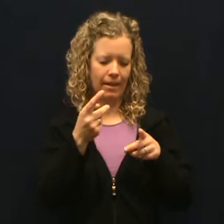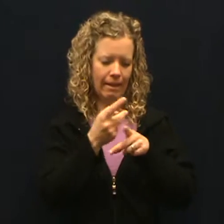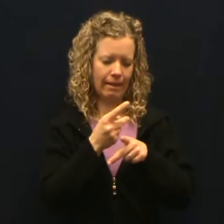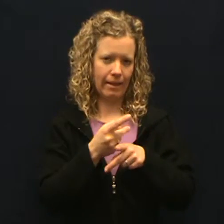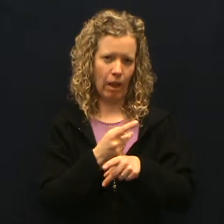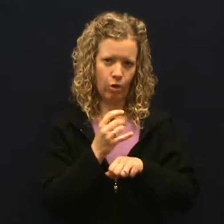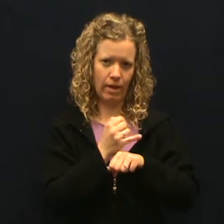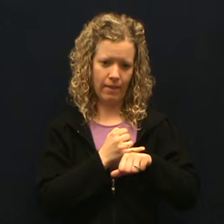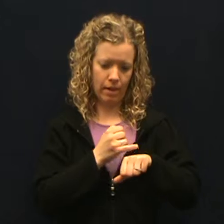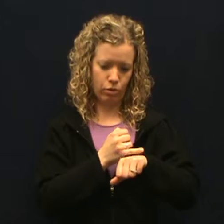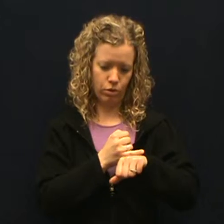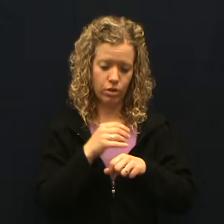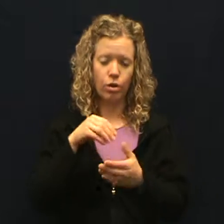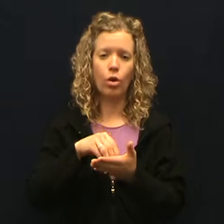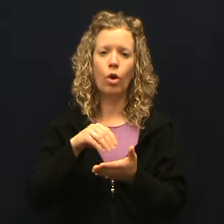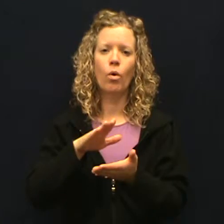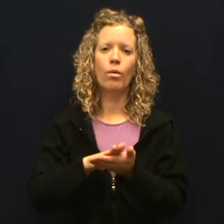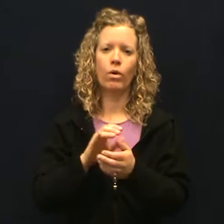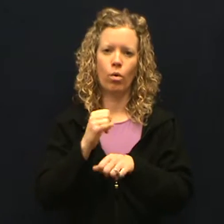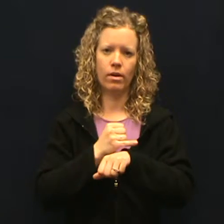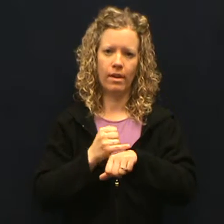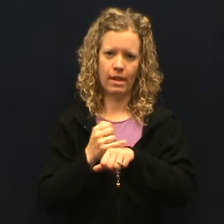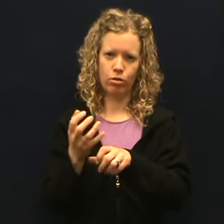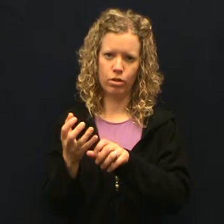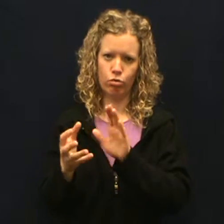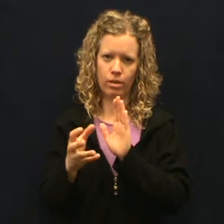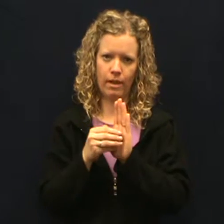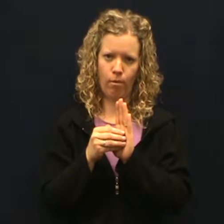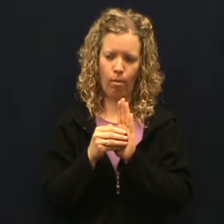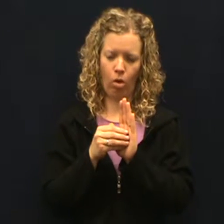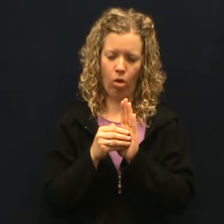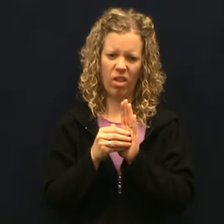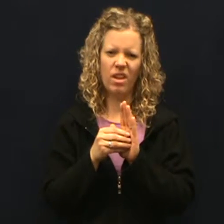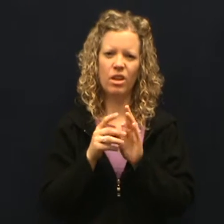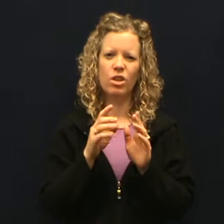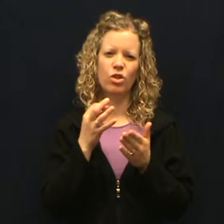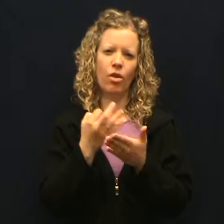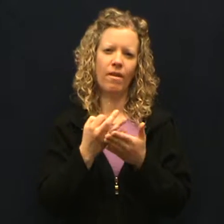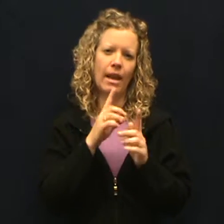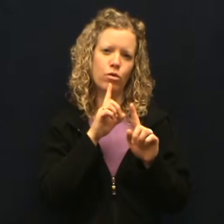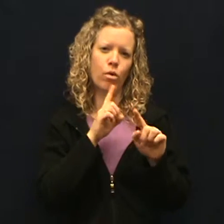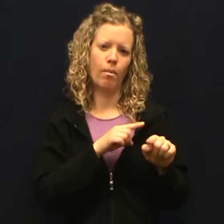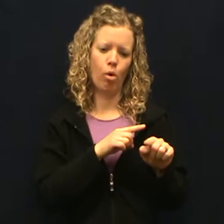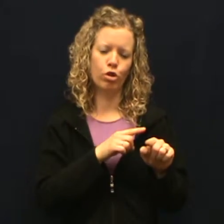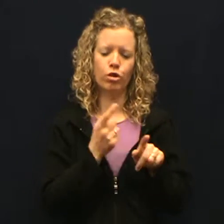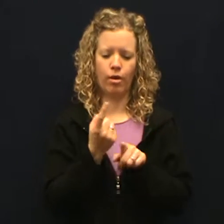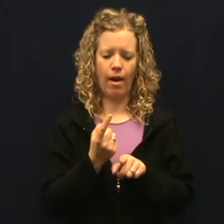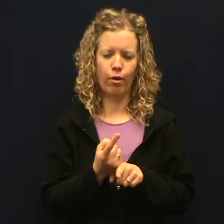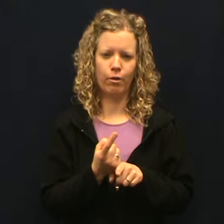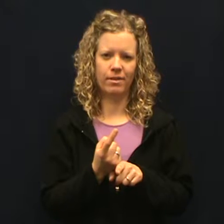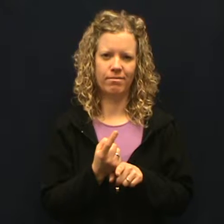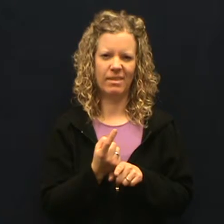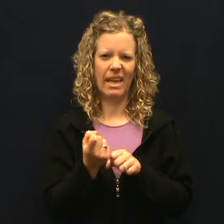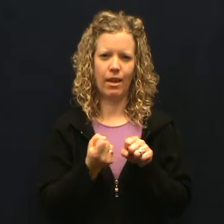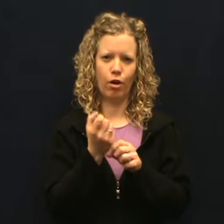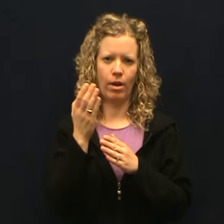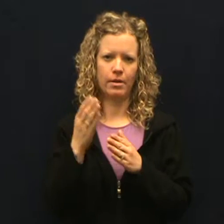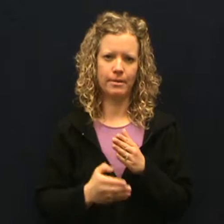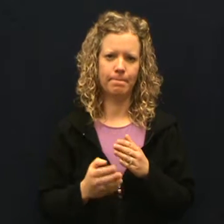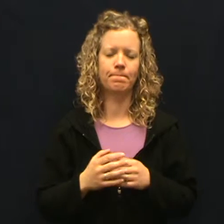then record the interest receivable so that our financial statements are accurate at the end of the year. So again, let's take a look at how we do that.